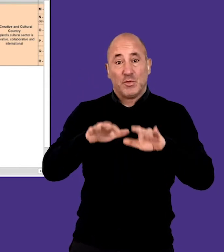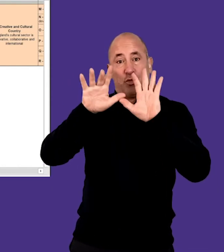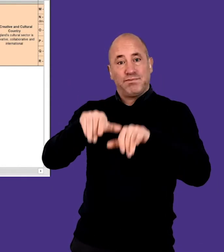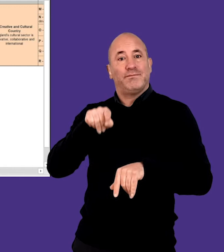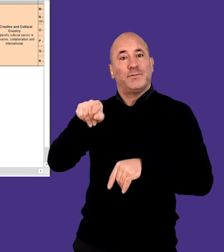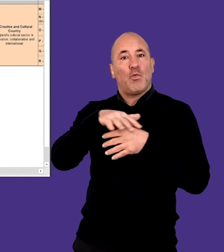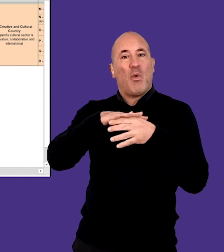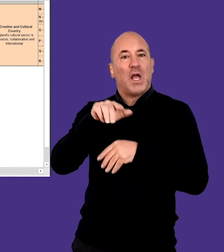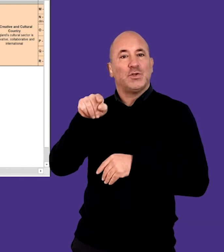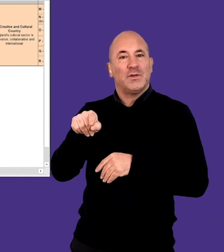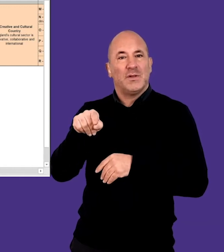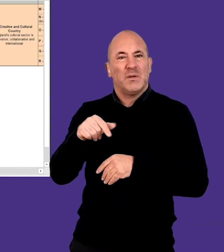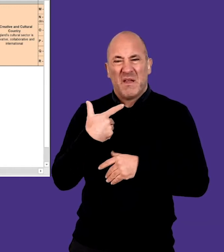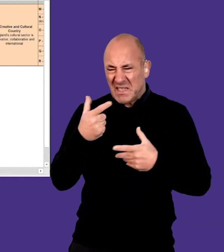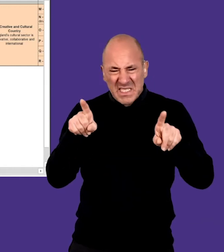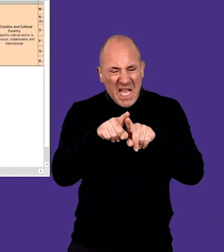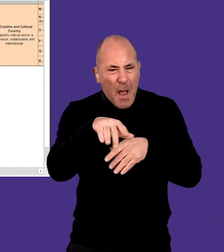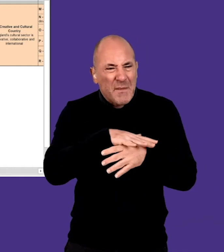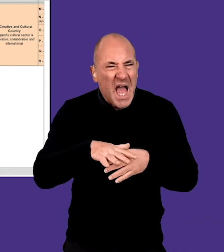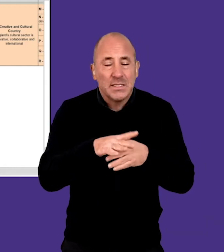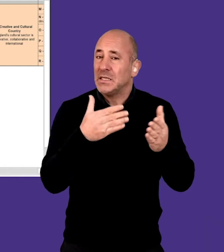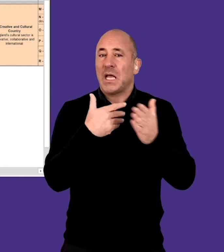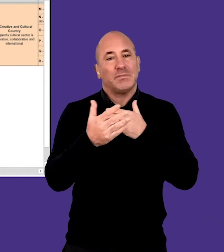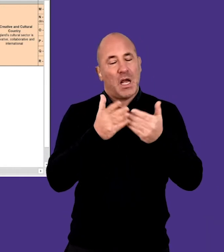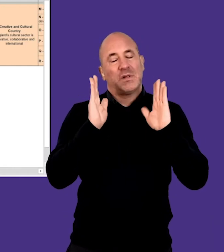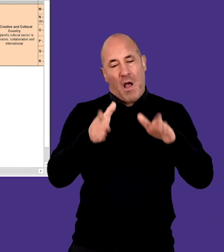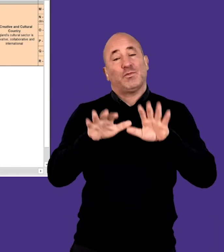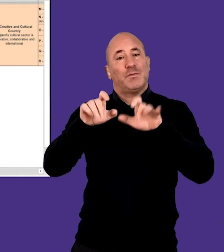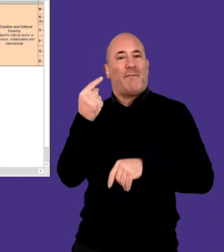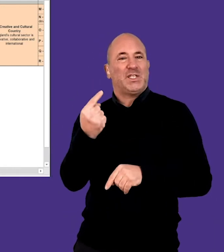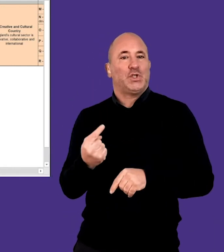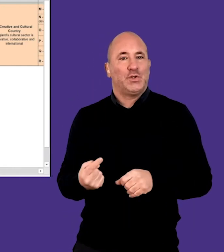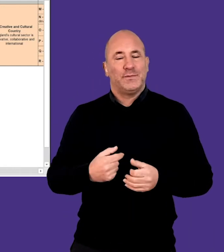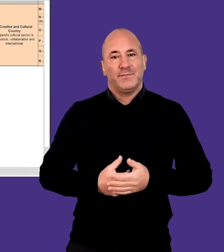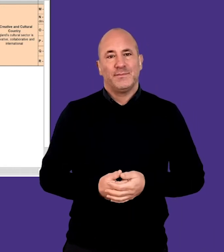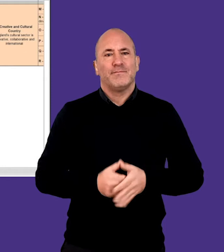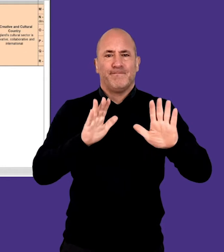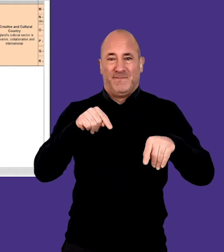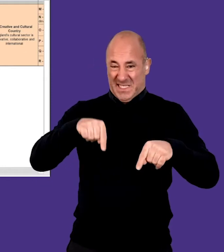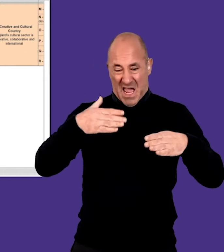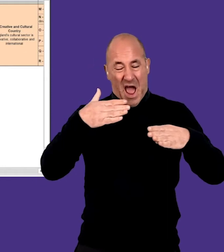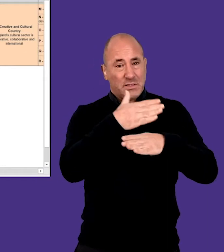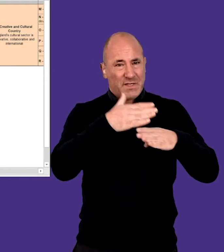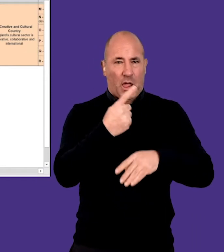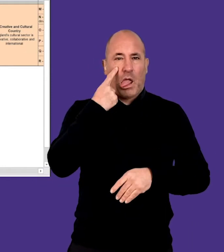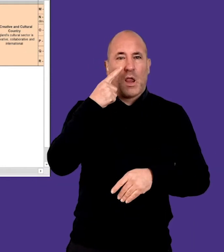every activity you've entered, even if the location of your activities are all the same. Let's take a look at the